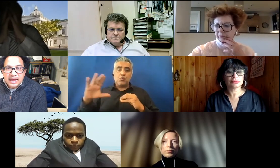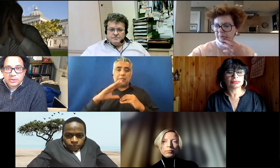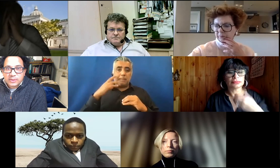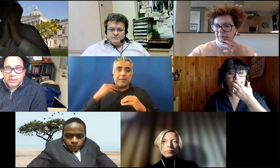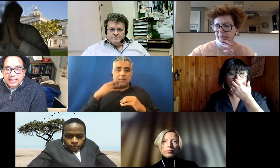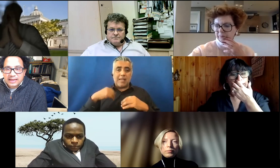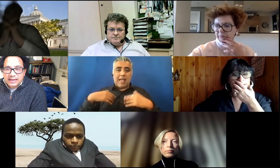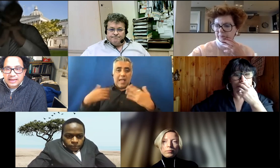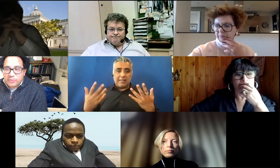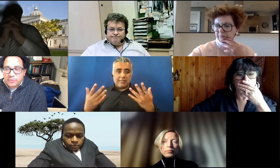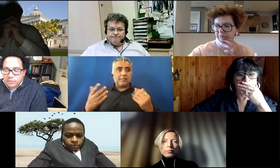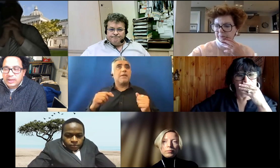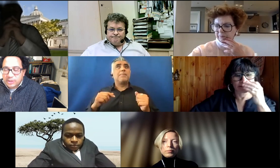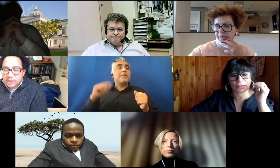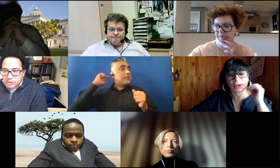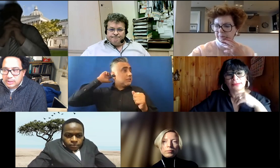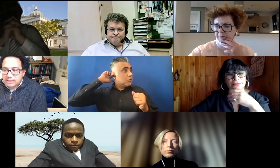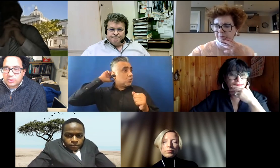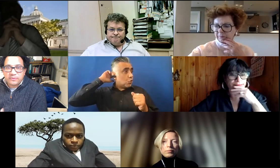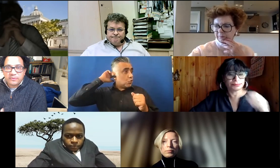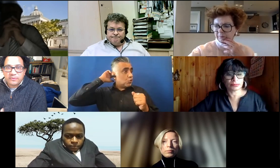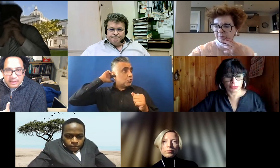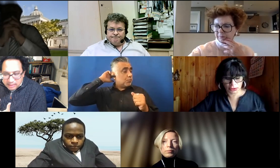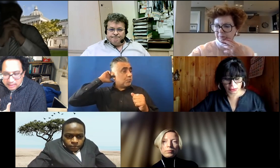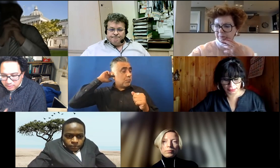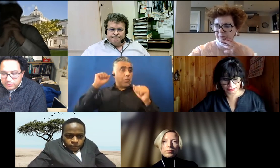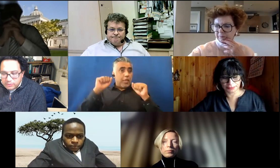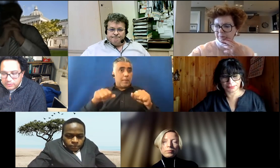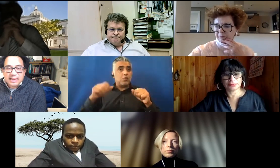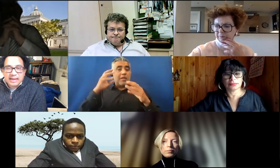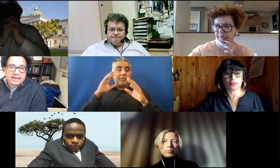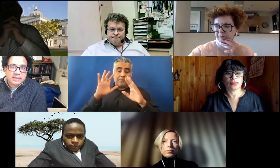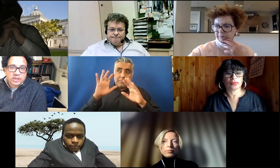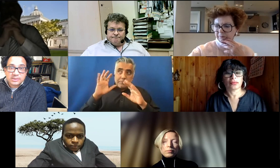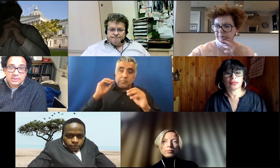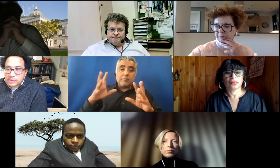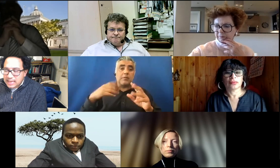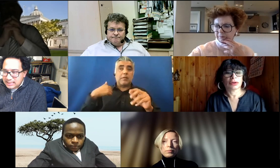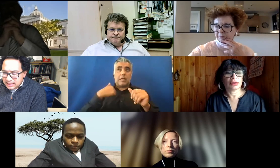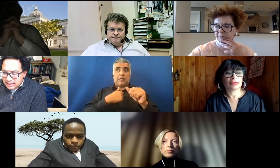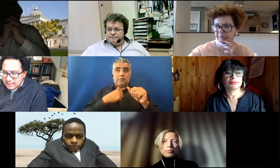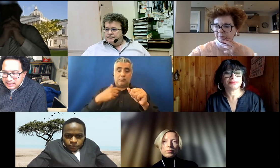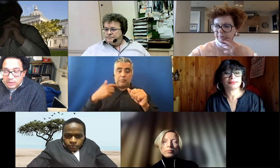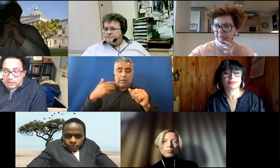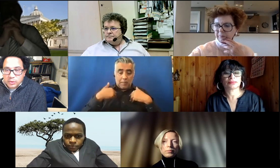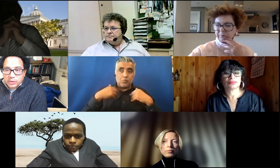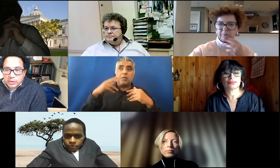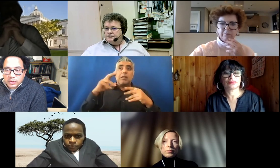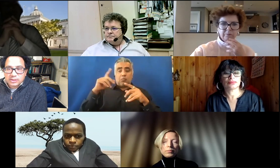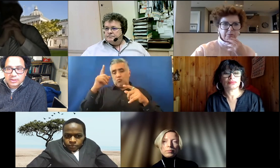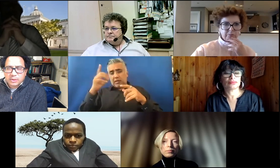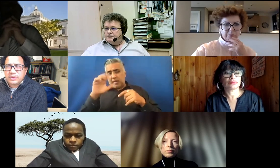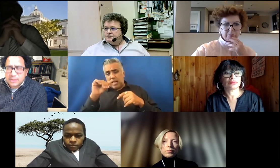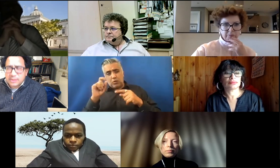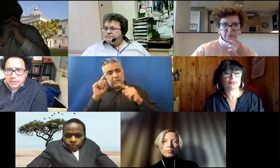so if Will had chosen, he could have enforced unlimited adjustments. There was a case that went to court 2 years